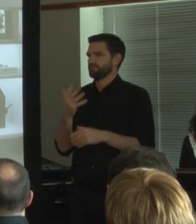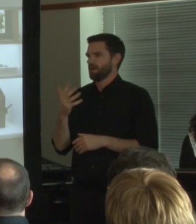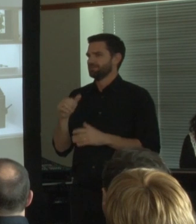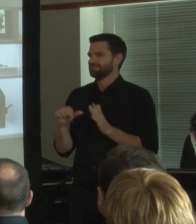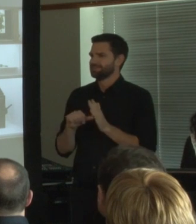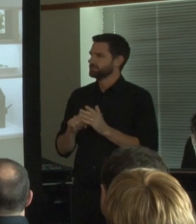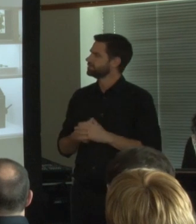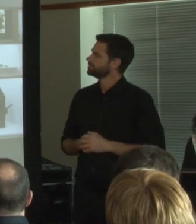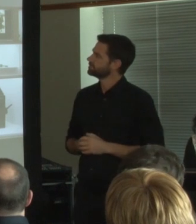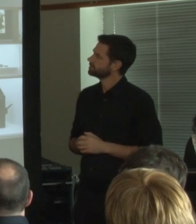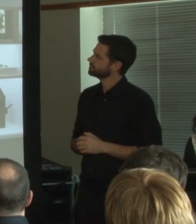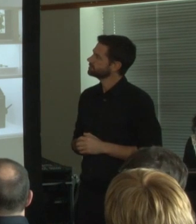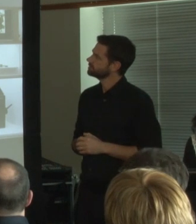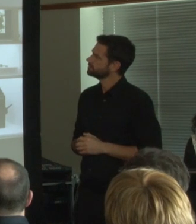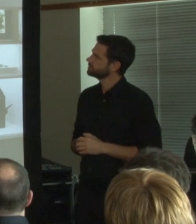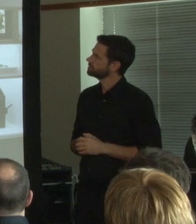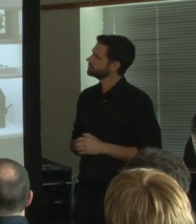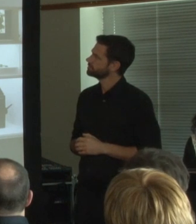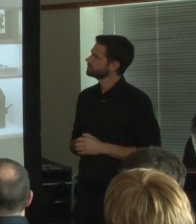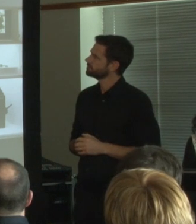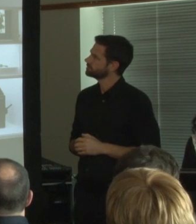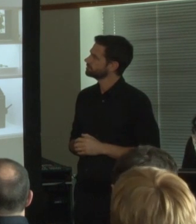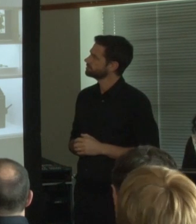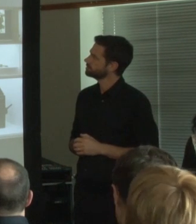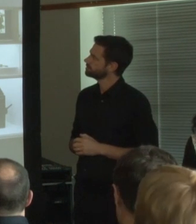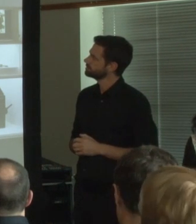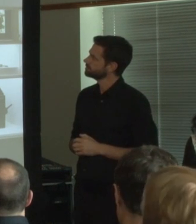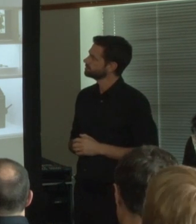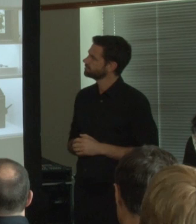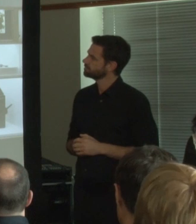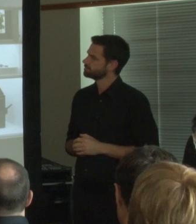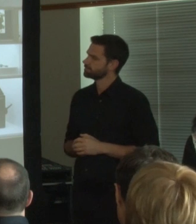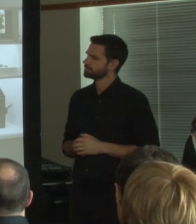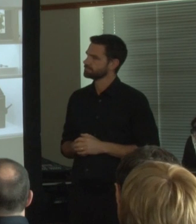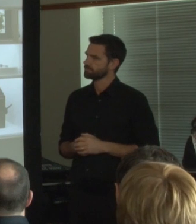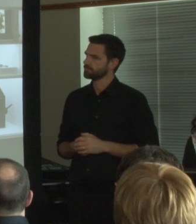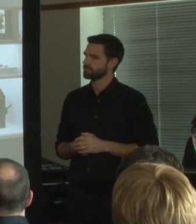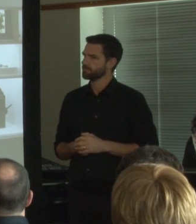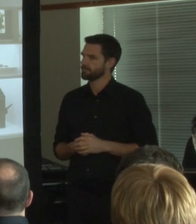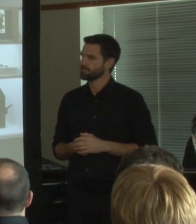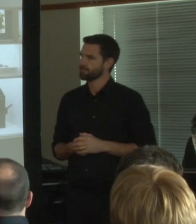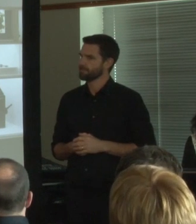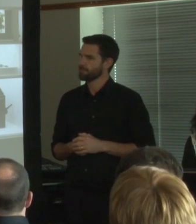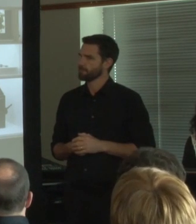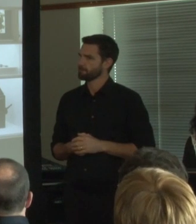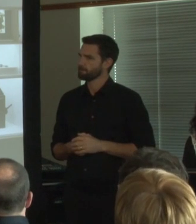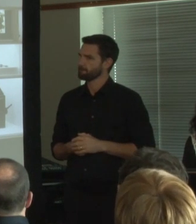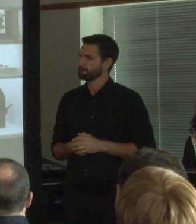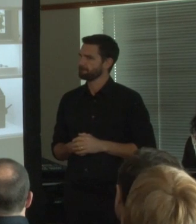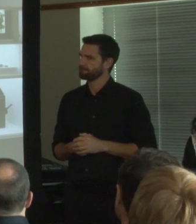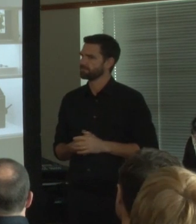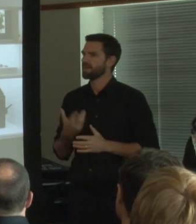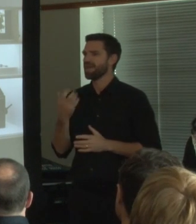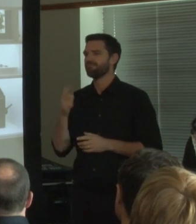Partially solved via our people posts, but I'm not quite sure we've quite yet cracked the place for social interaction,